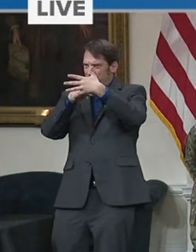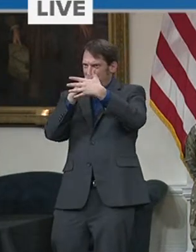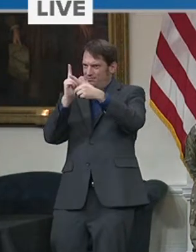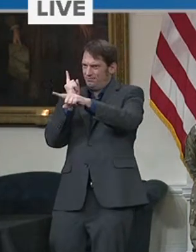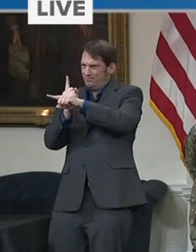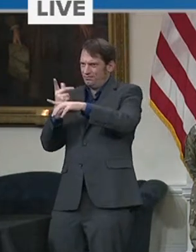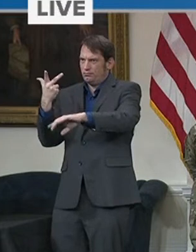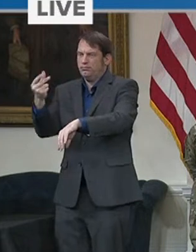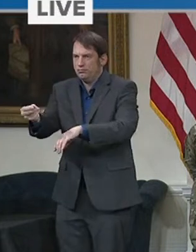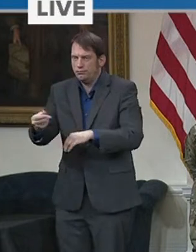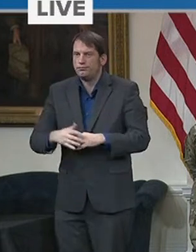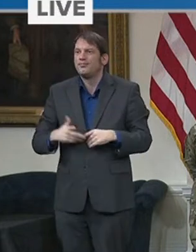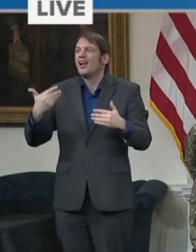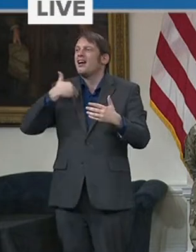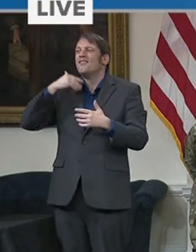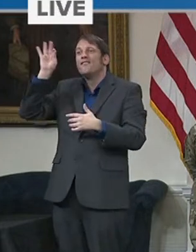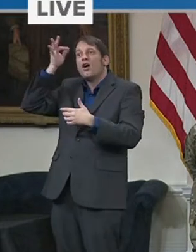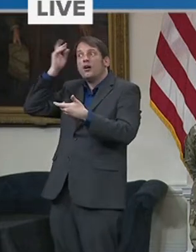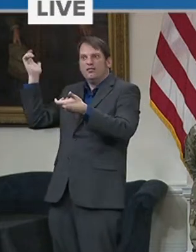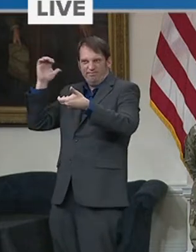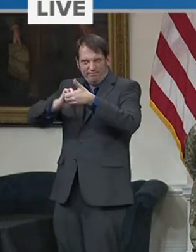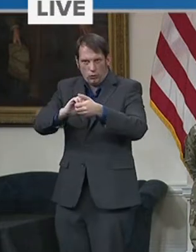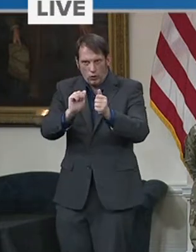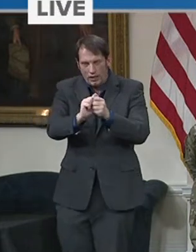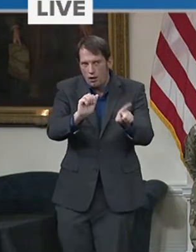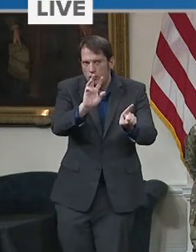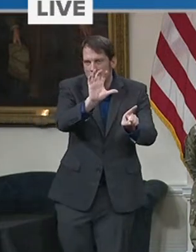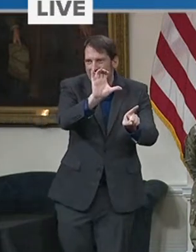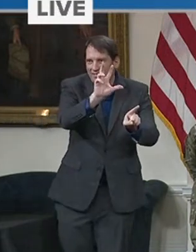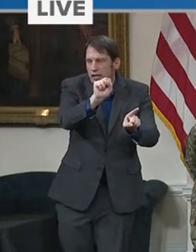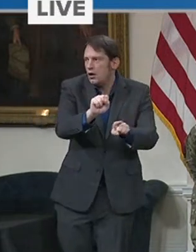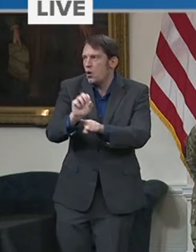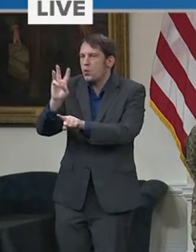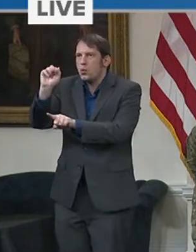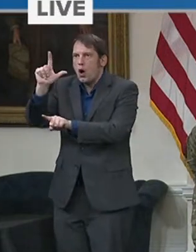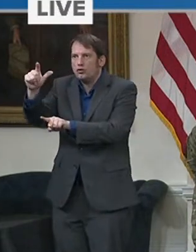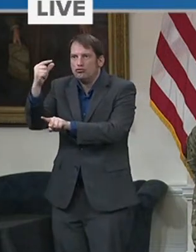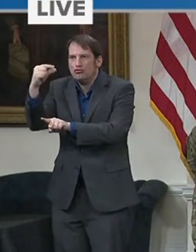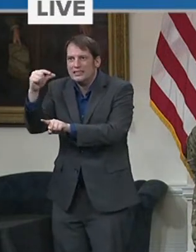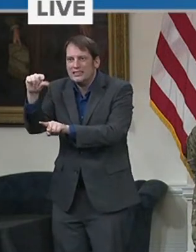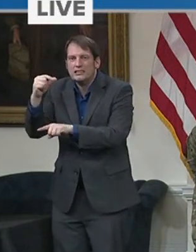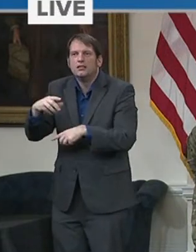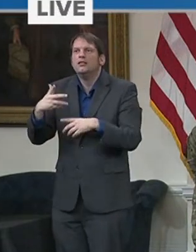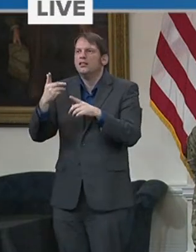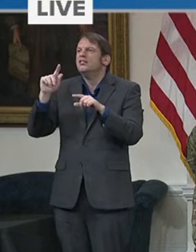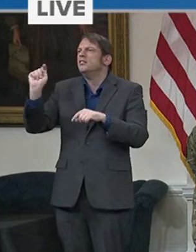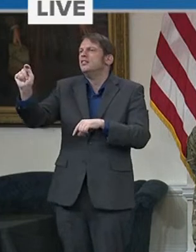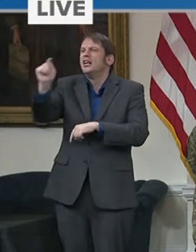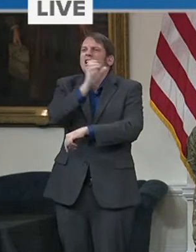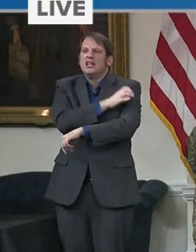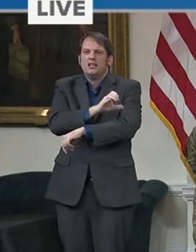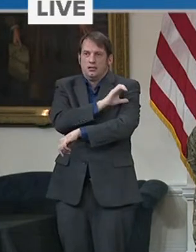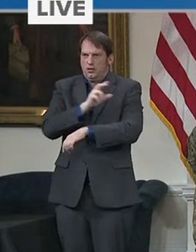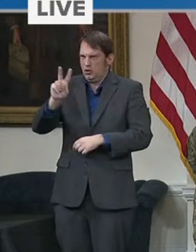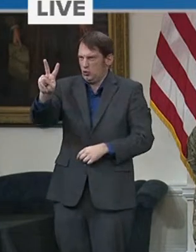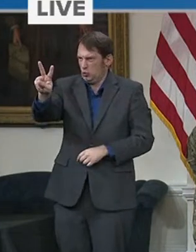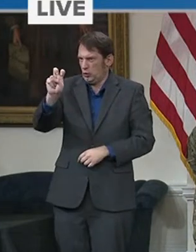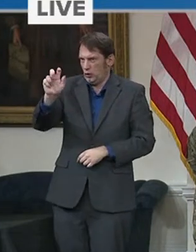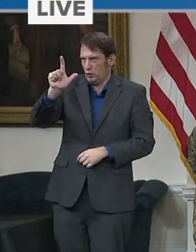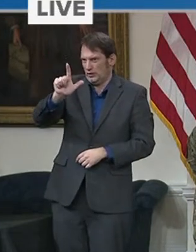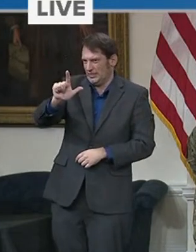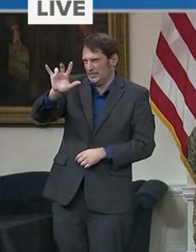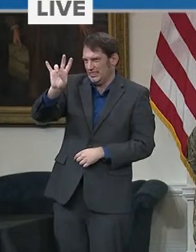CVS and Walgreens have completed all of their initial clinics at all 227 nursing homes across